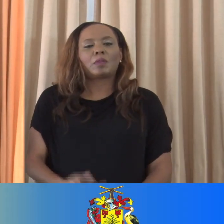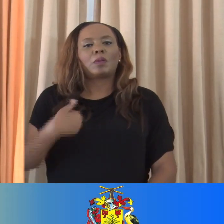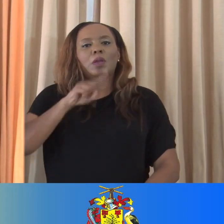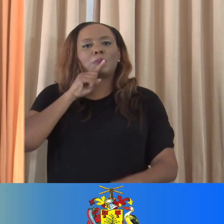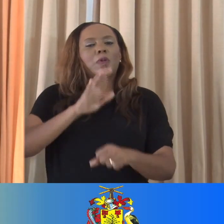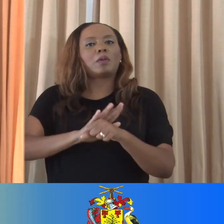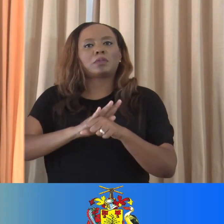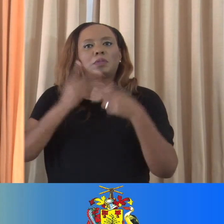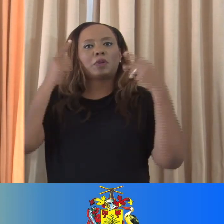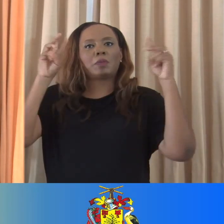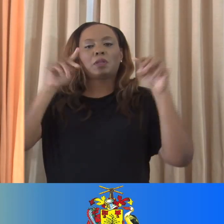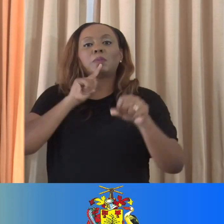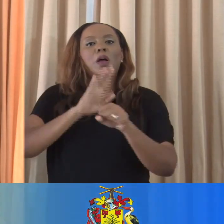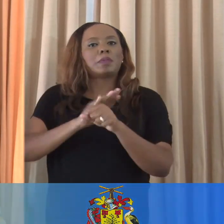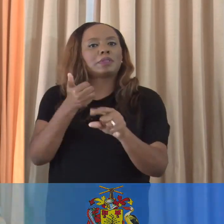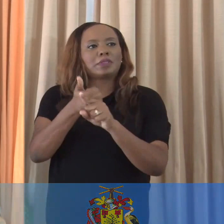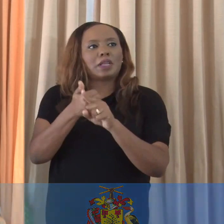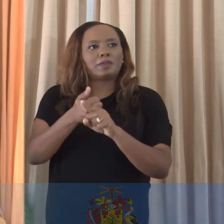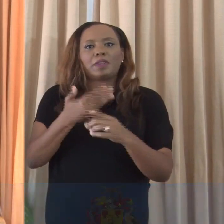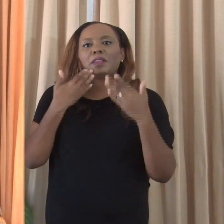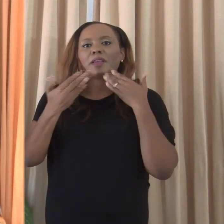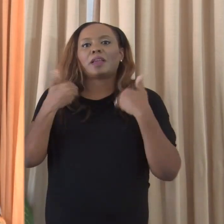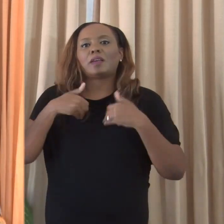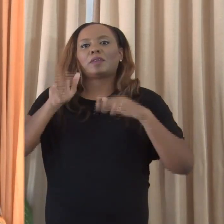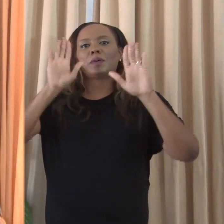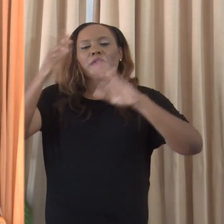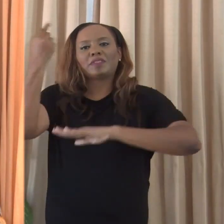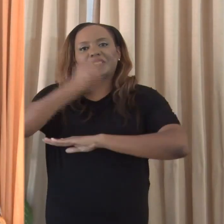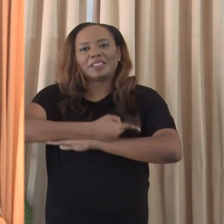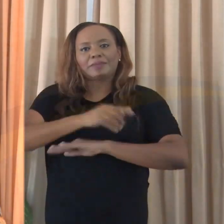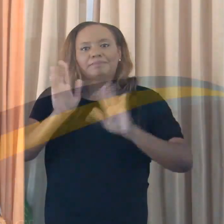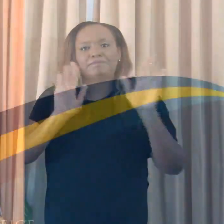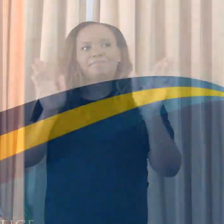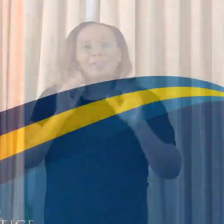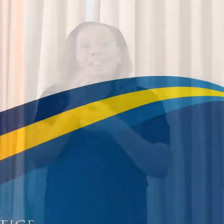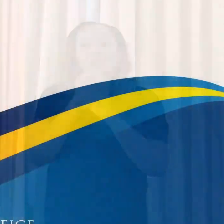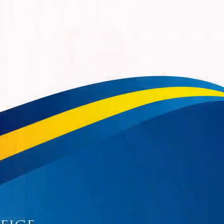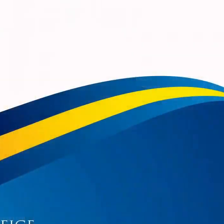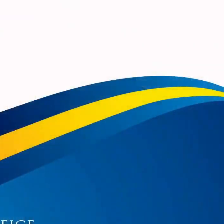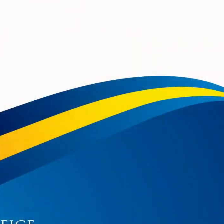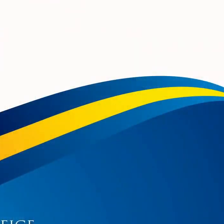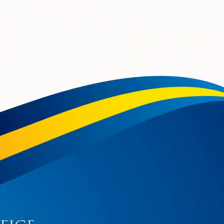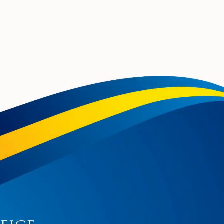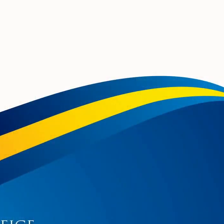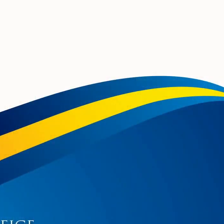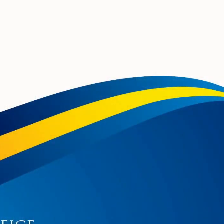given by the Prime Minister herself. Thank you. Have a good day. And stay safe.